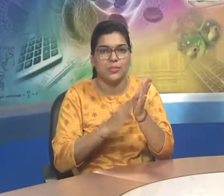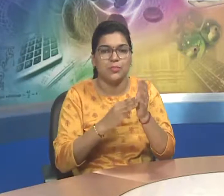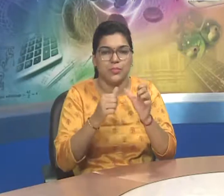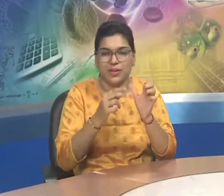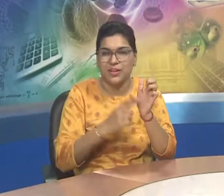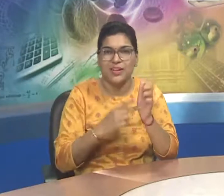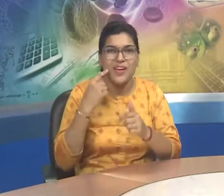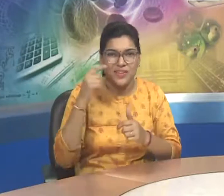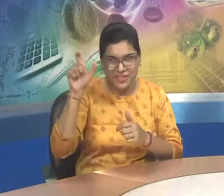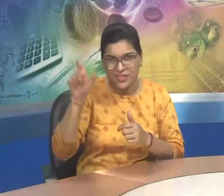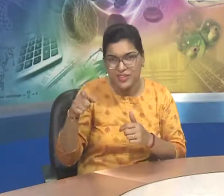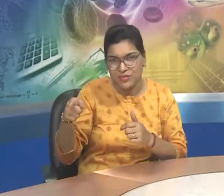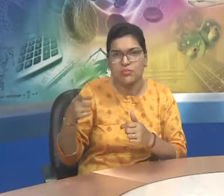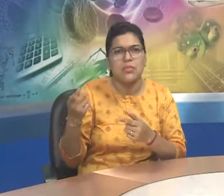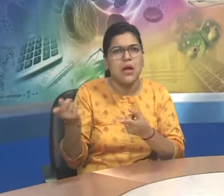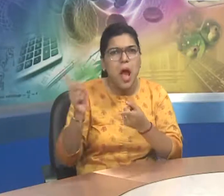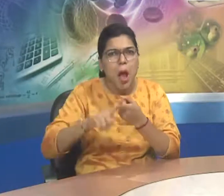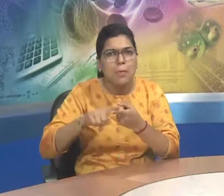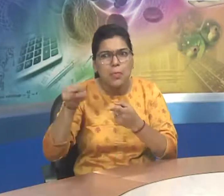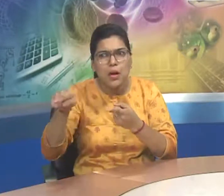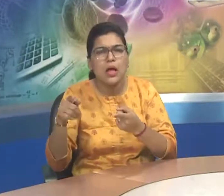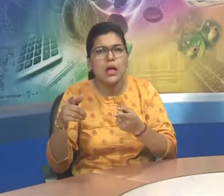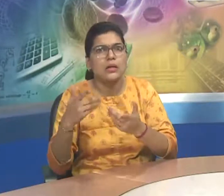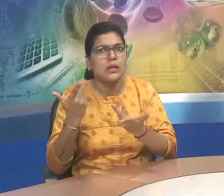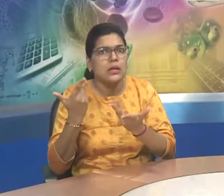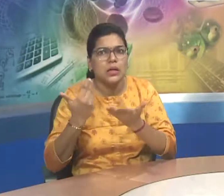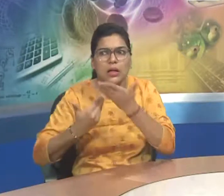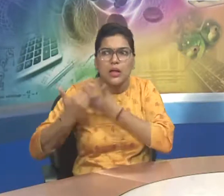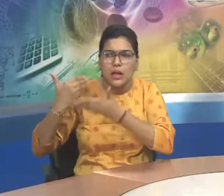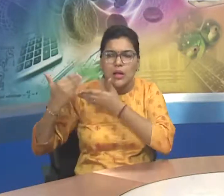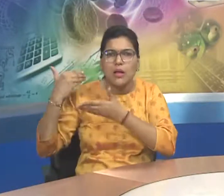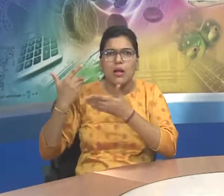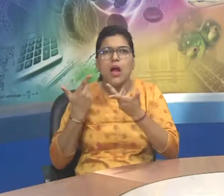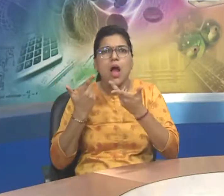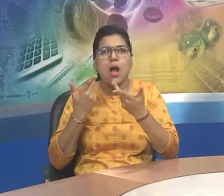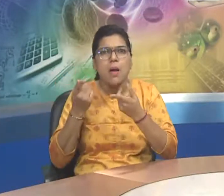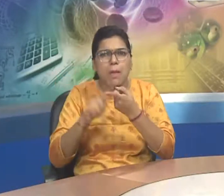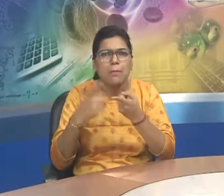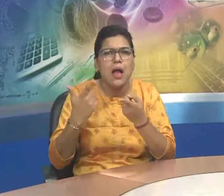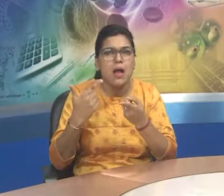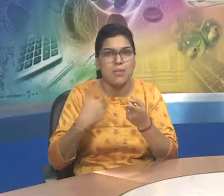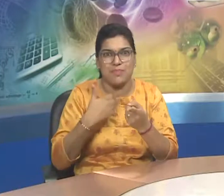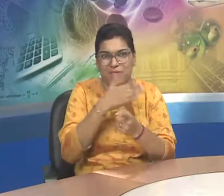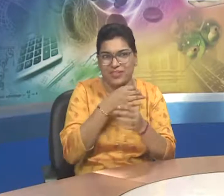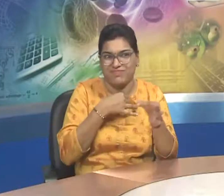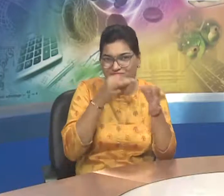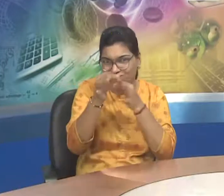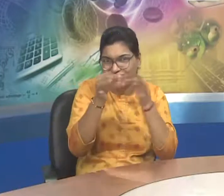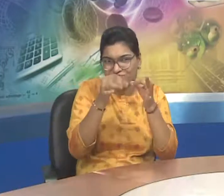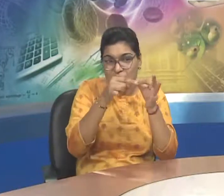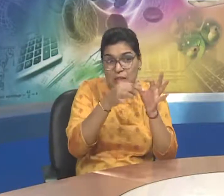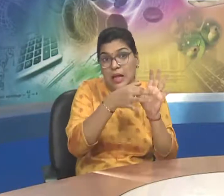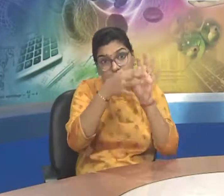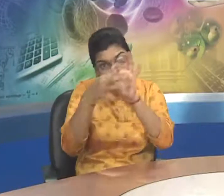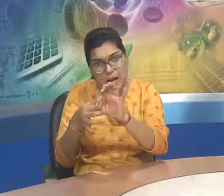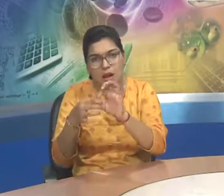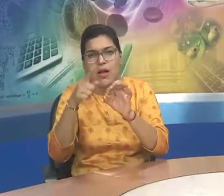the chapter. On the basis of reading Rajmani's case history, complete the